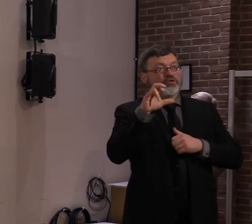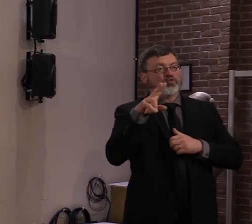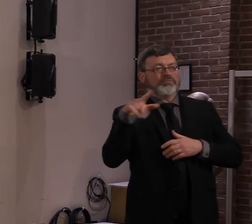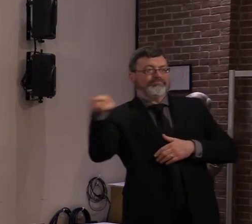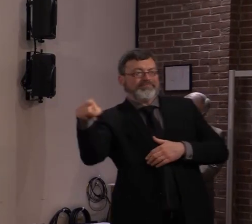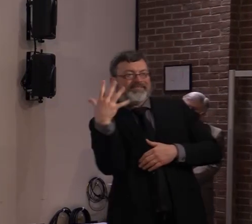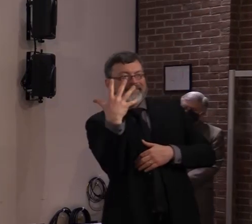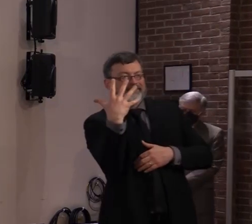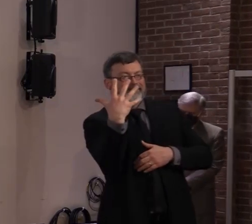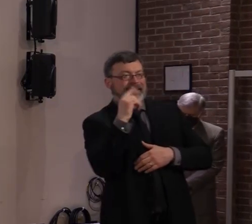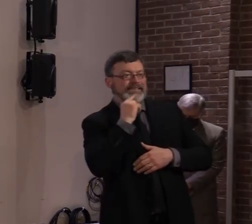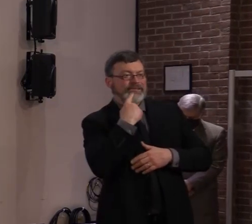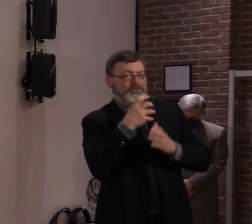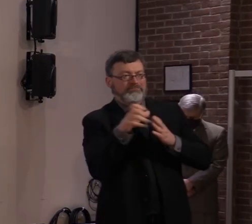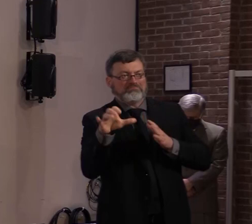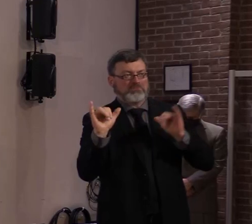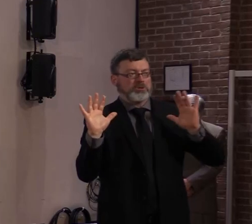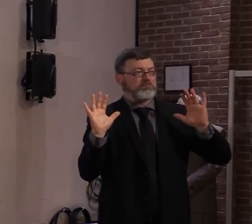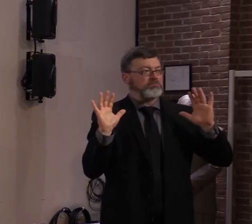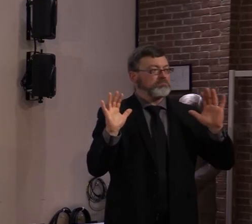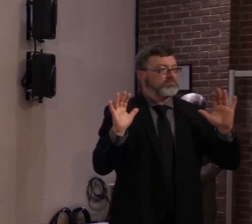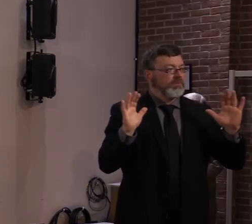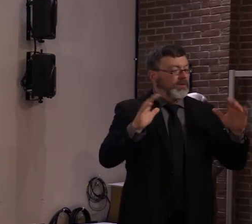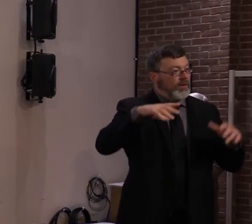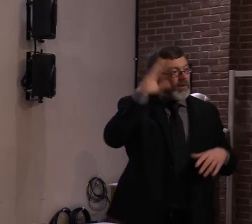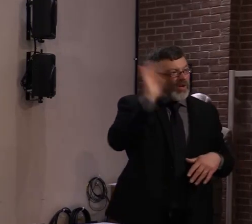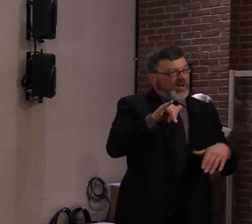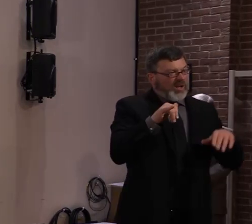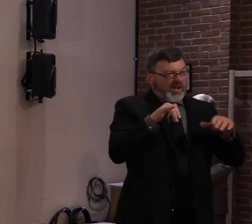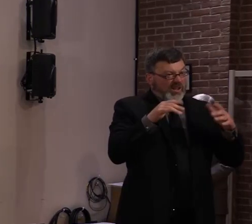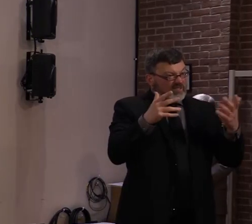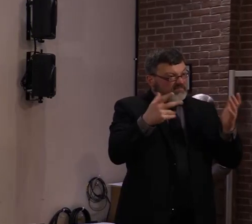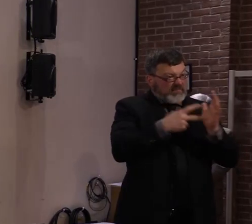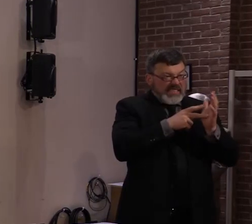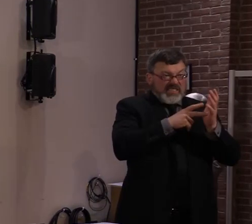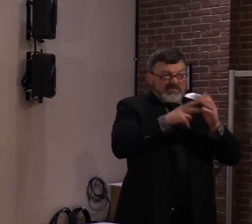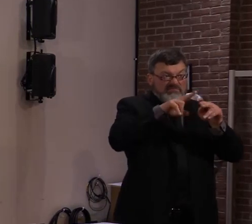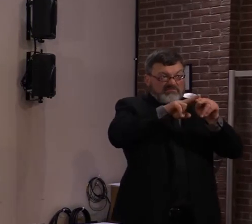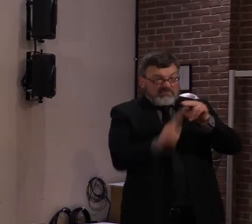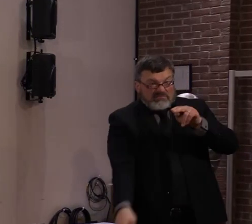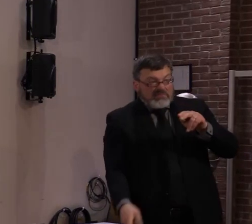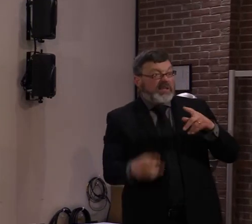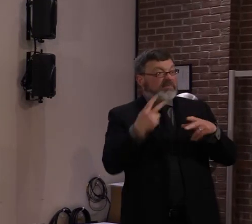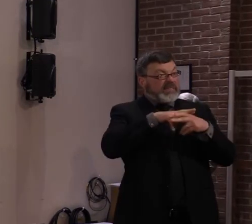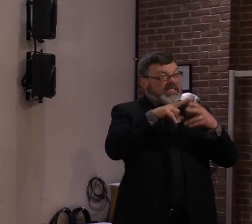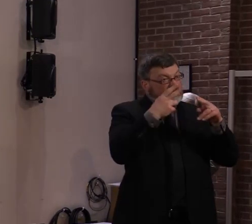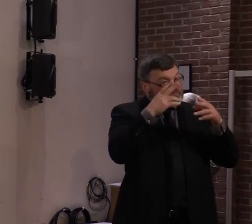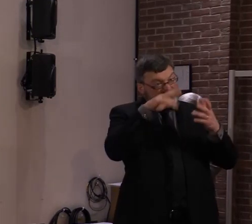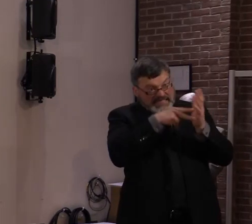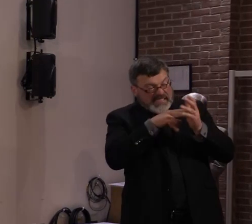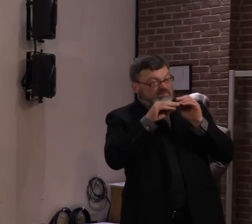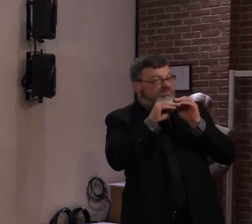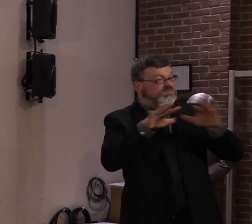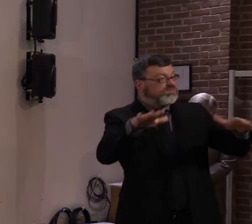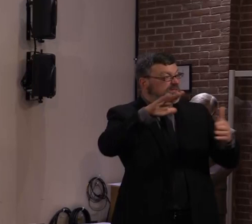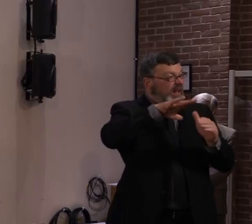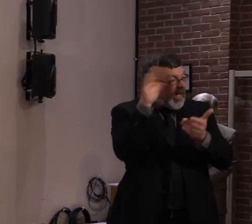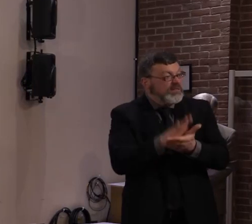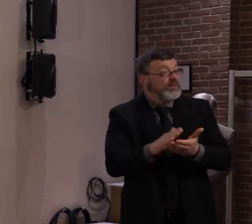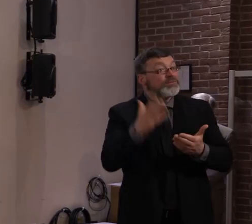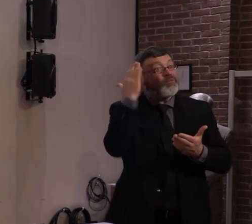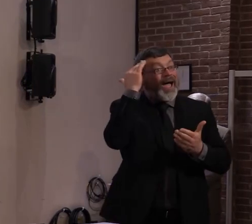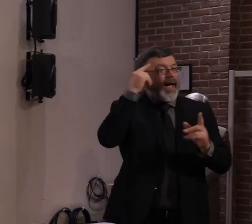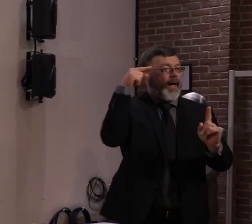Knowing that we're seeing less spread of COVID-19, along with our progress at getting Vermonters vaccinated, gives me a lot of confidence